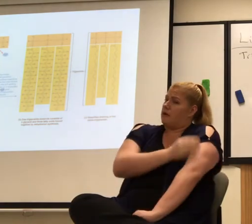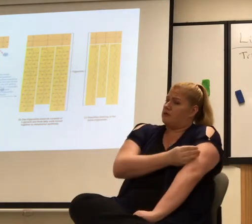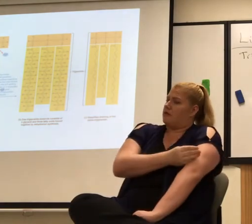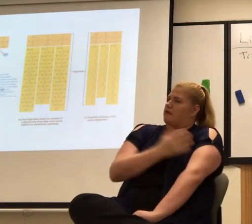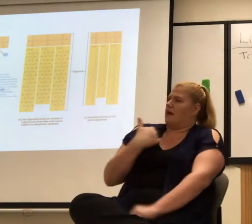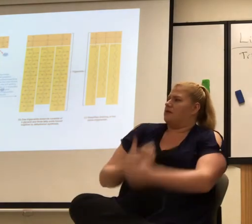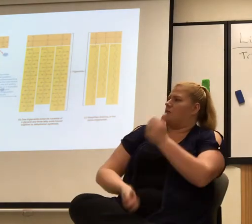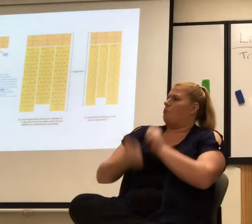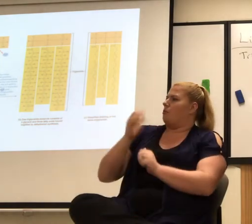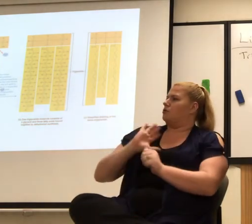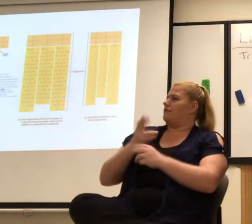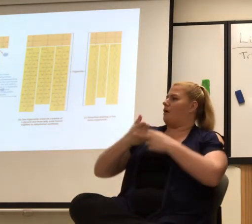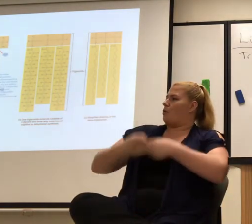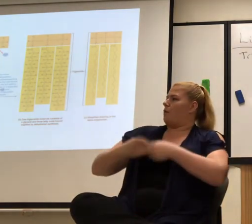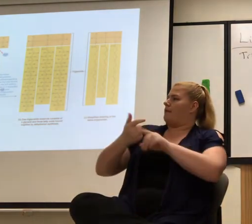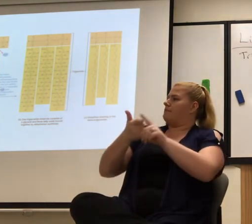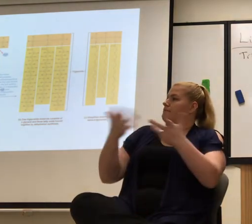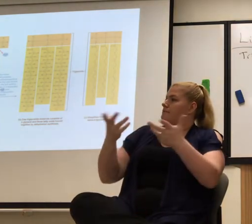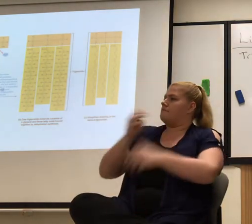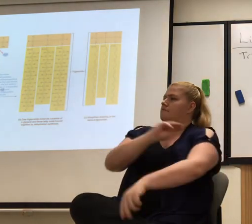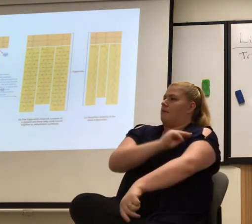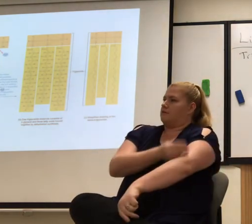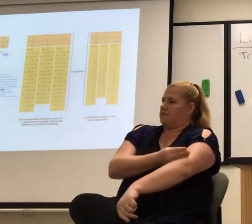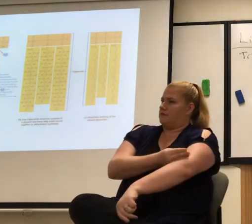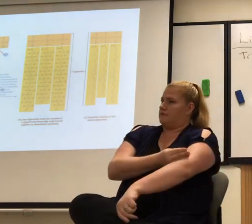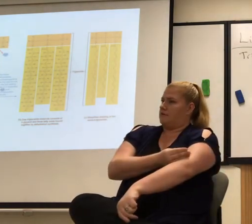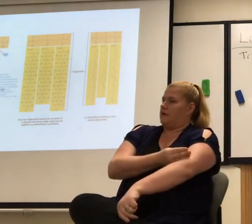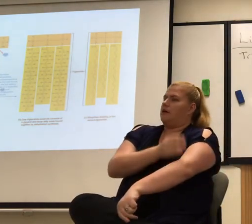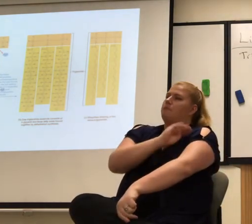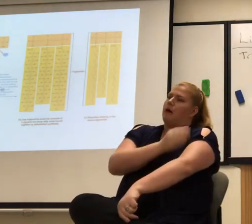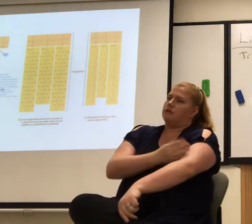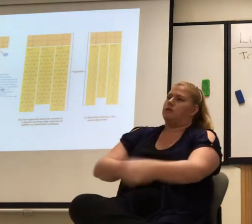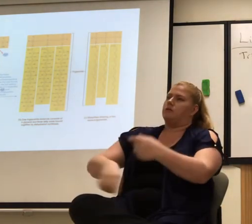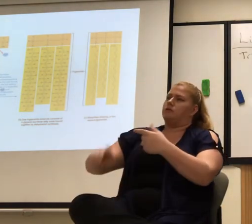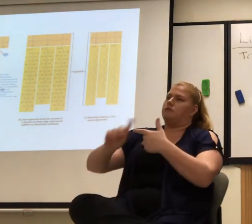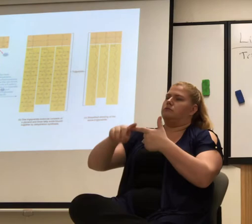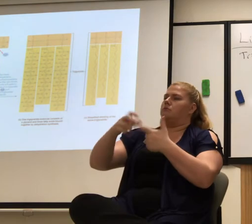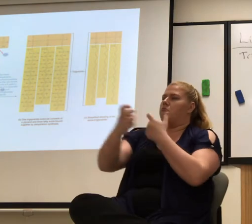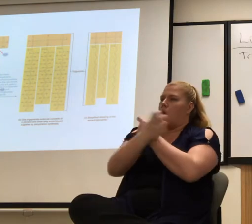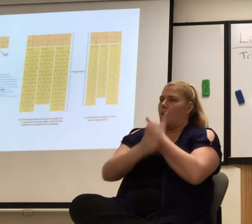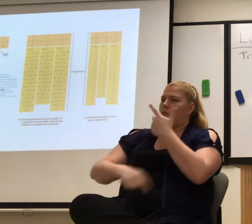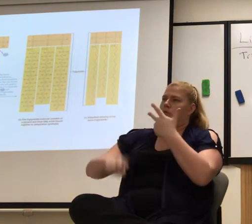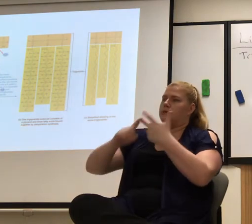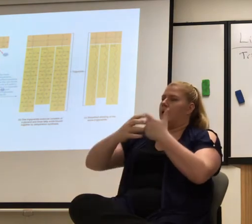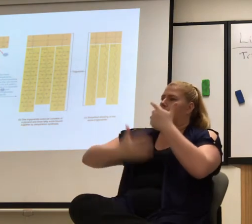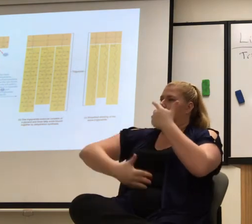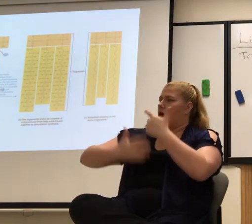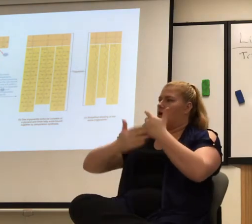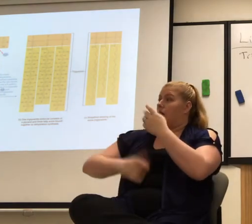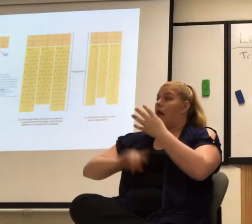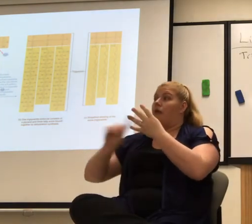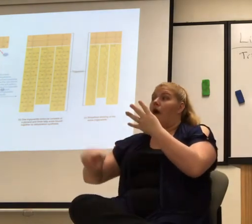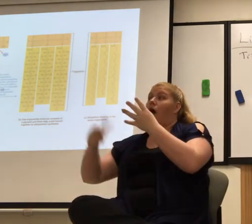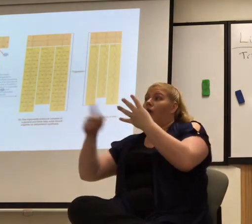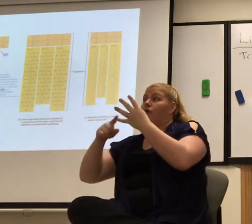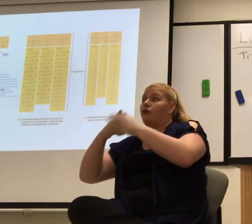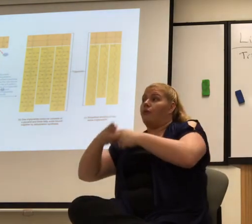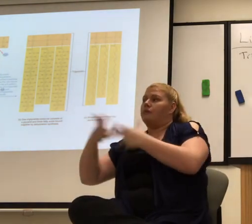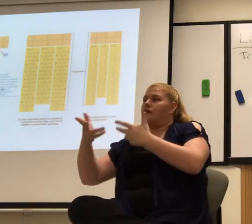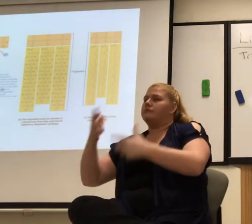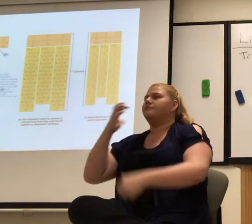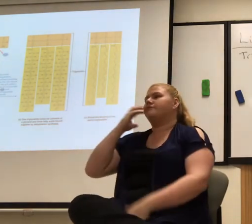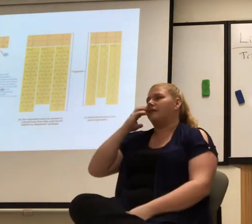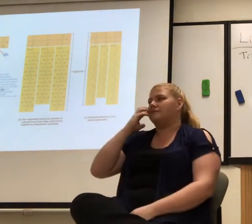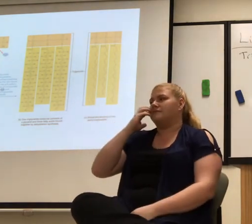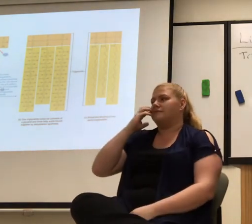is the other 80%. Lean mass is muscle, bone, and blood. The rest is fat. So triglycerides are the molecule of how